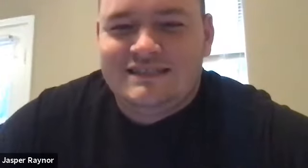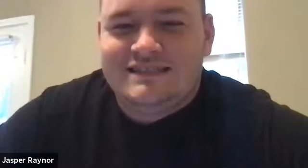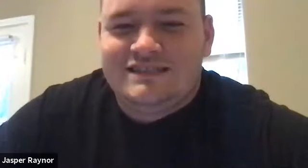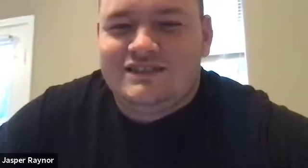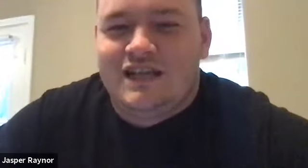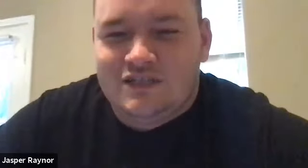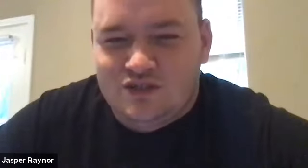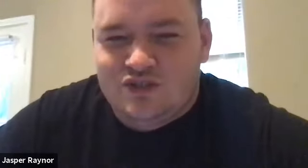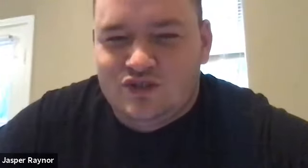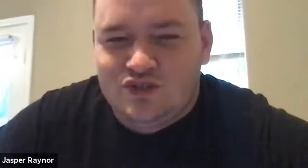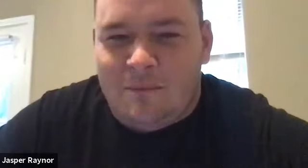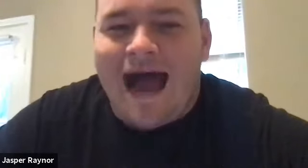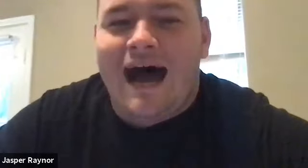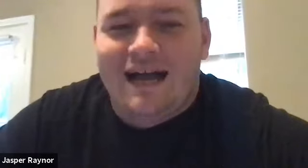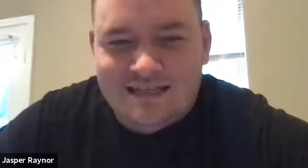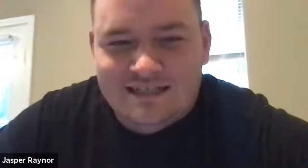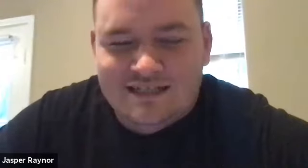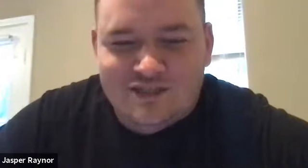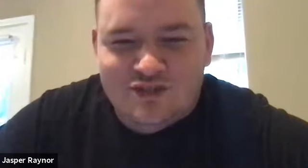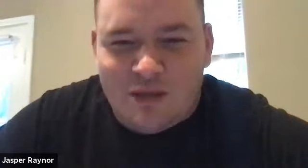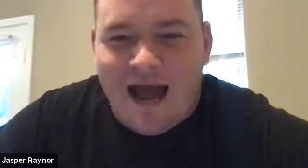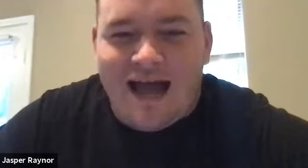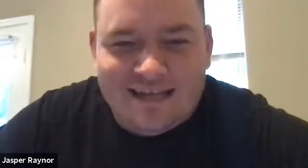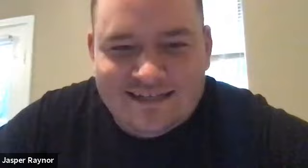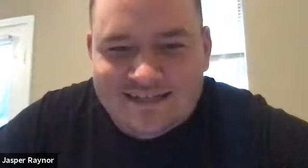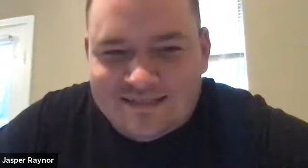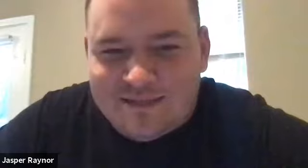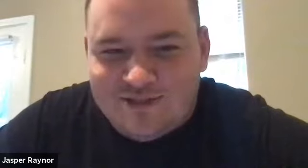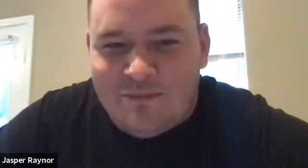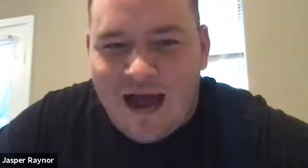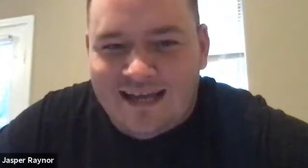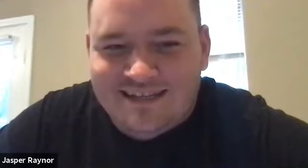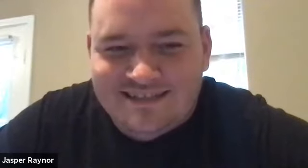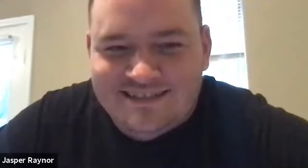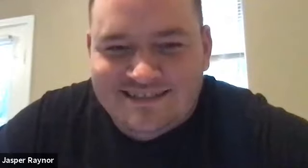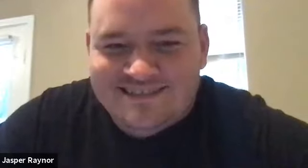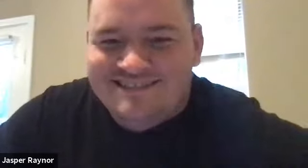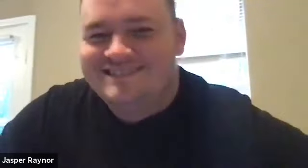name is Jamai. Nice to meet you, Jamai.